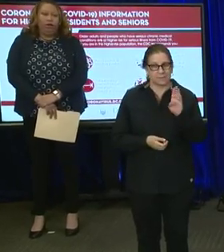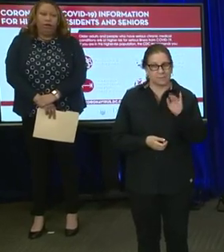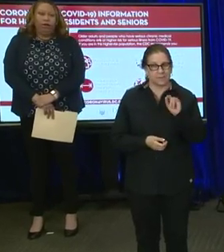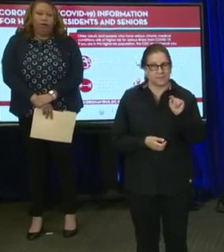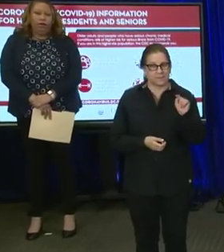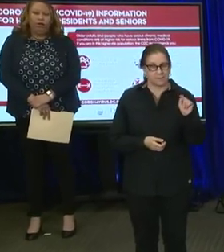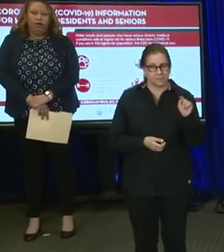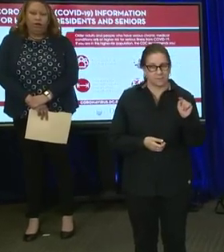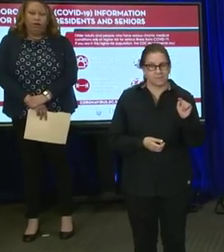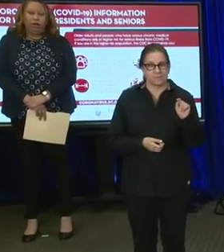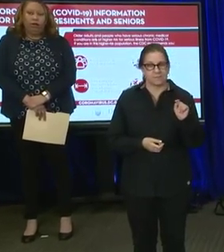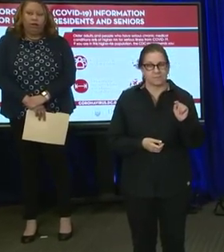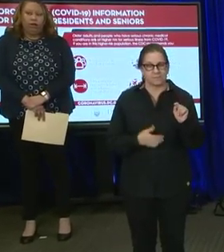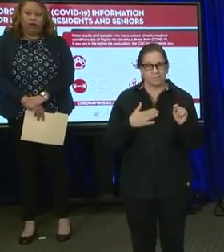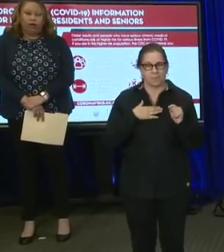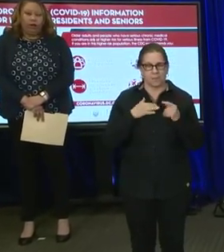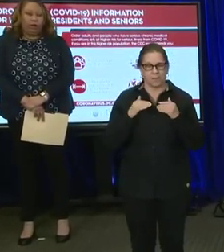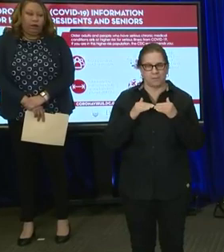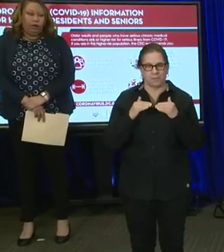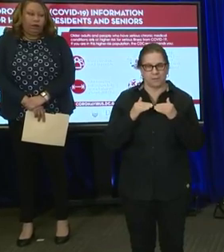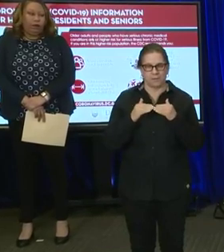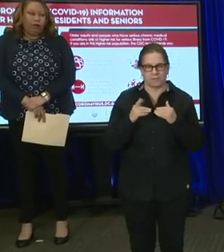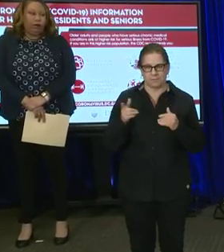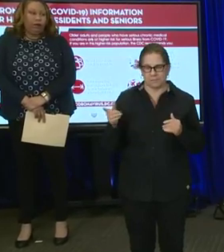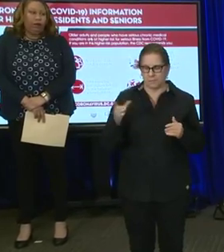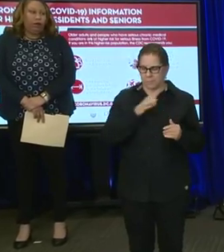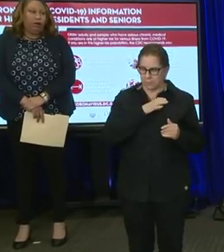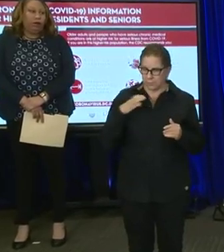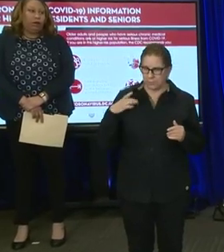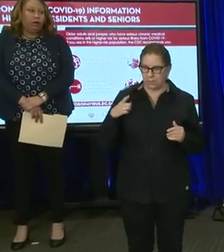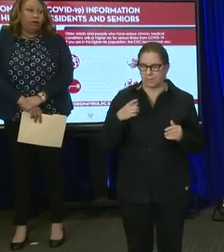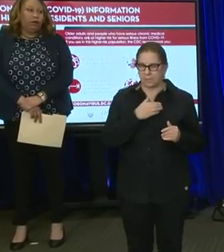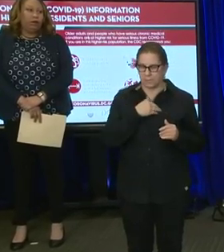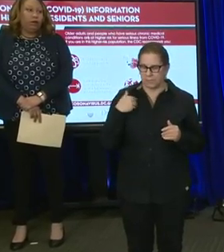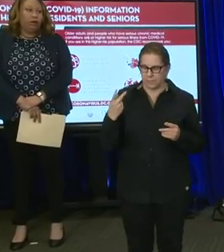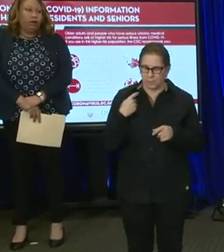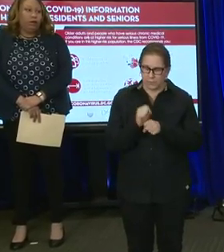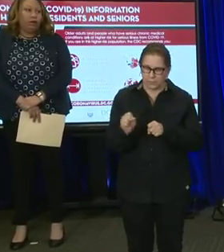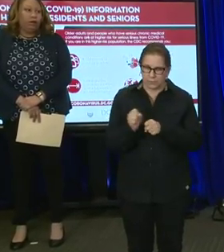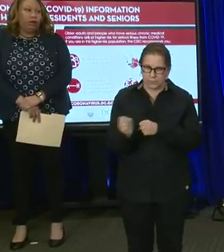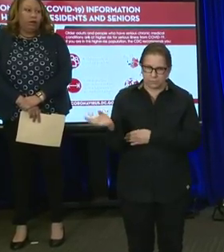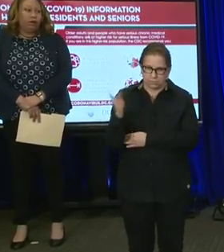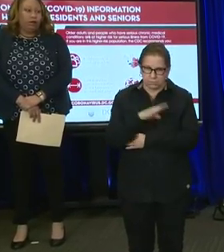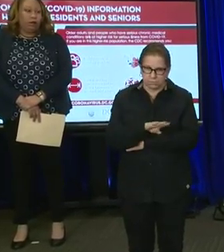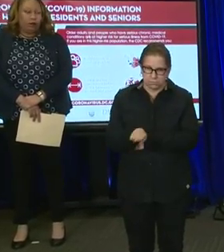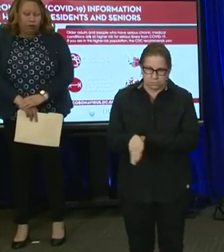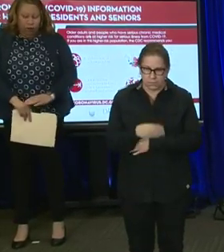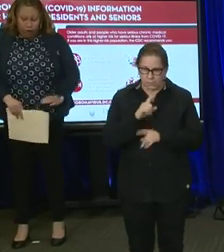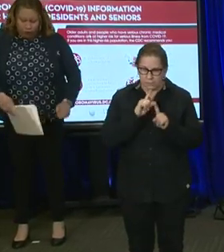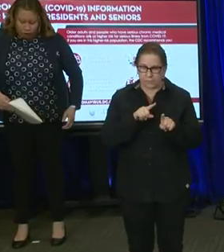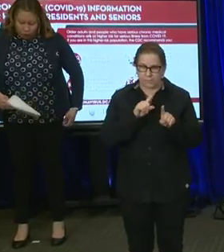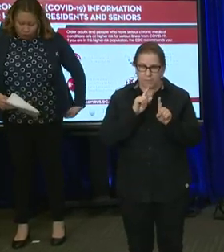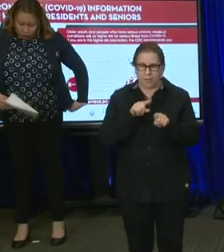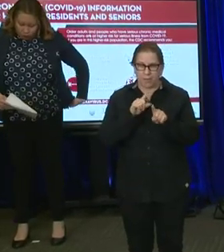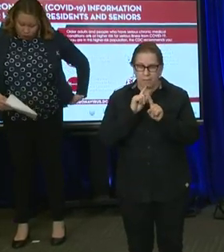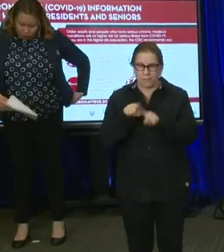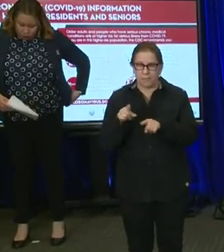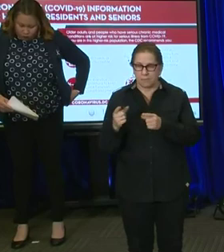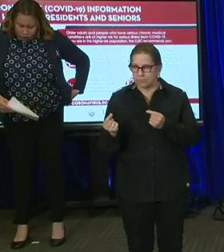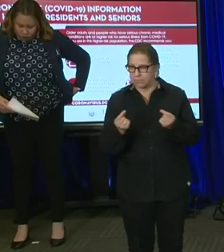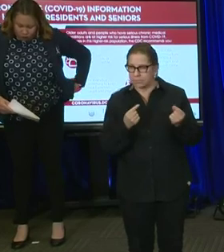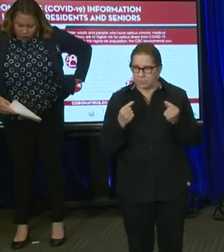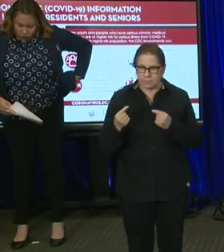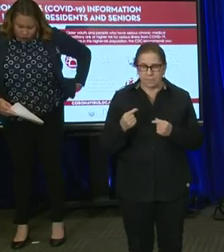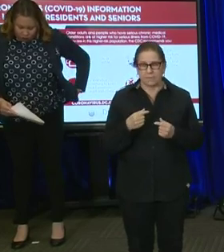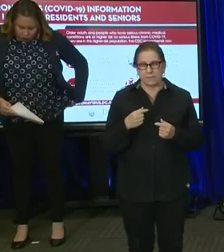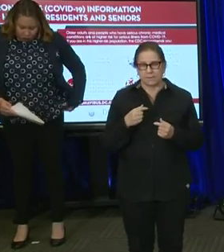the council, we've been working around the clock to try to make sure we respond in a way that addresses the adverse impact that